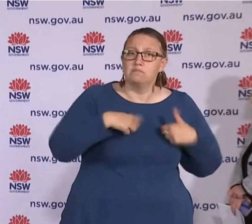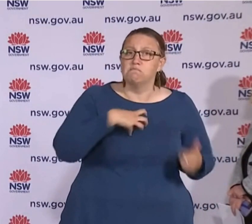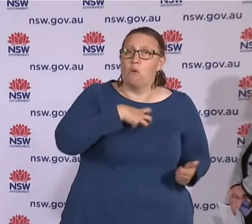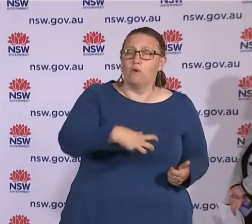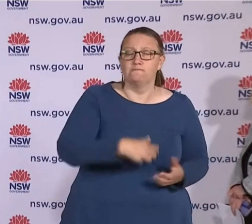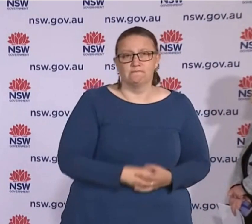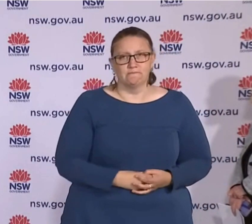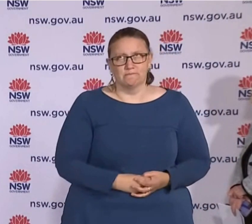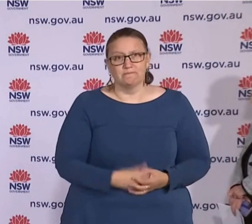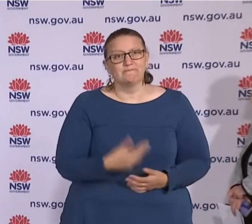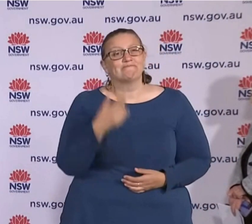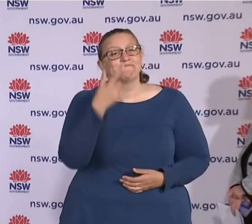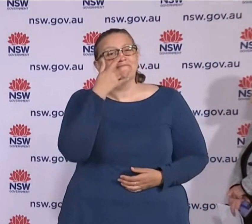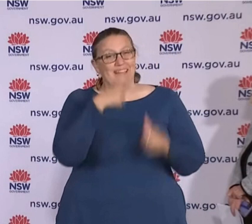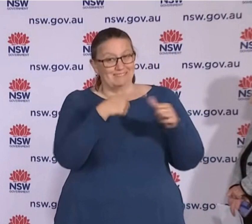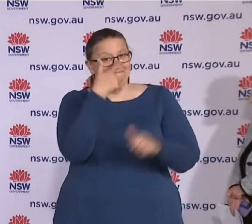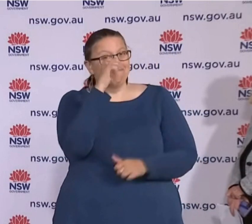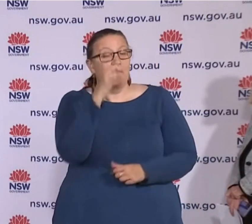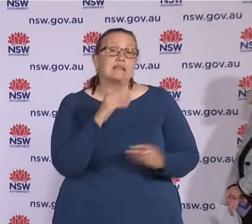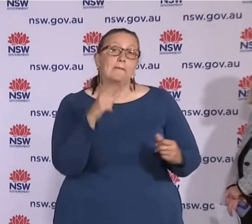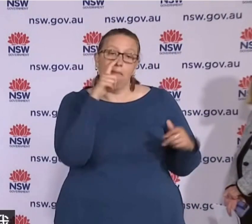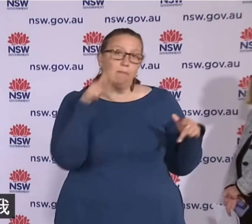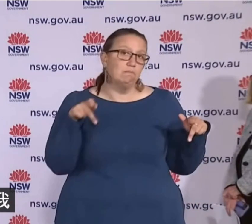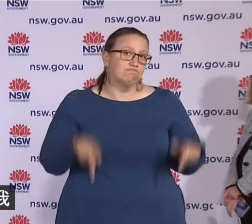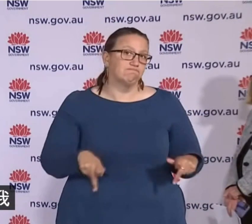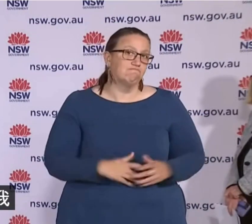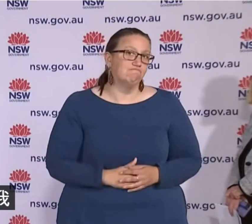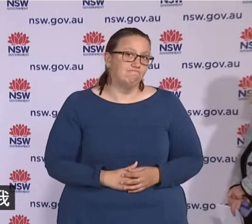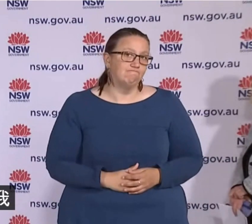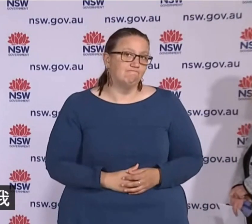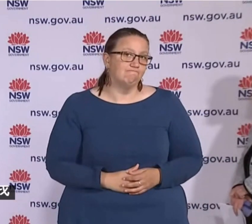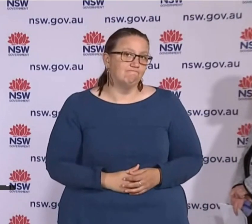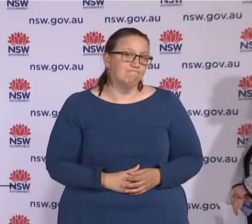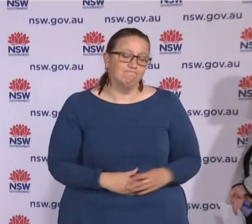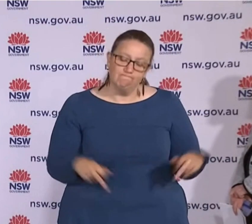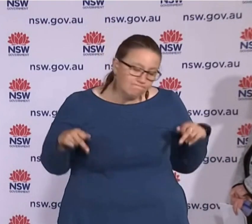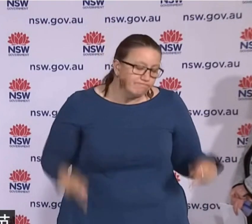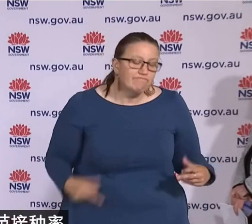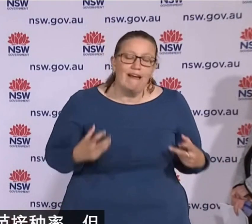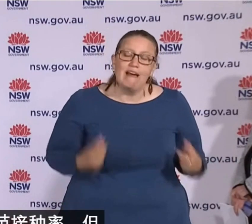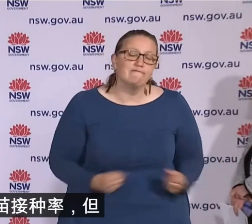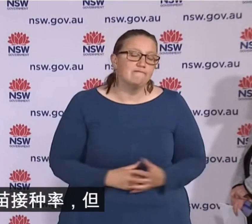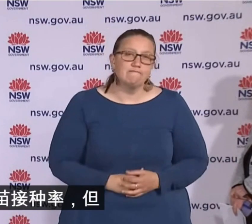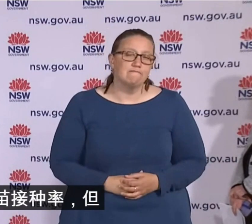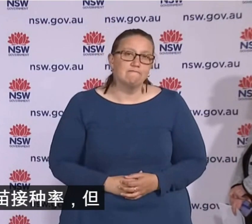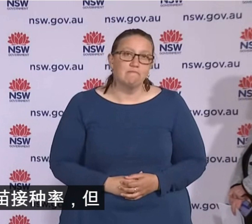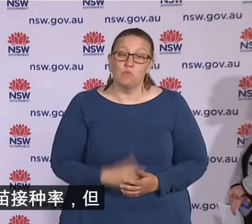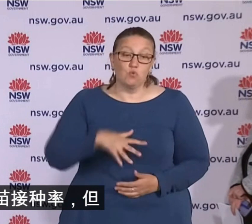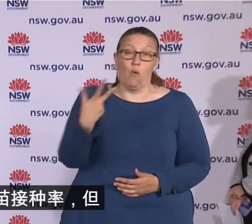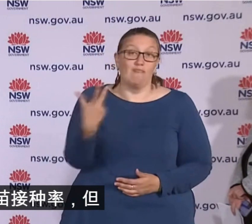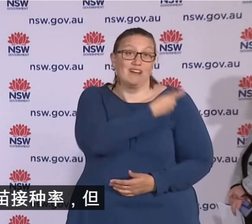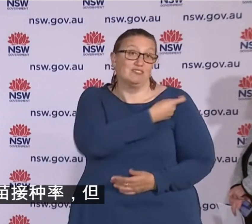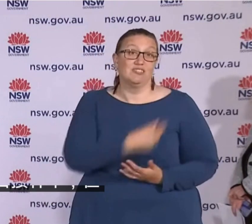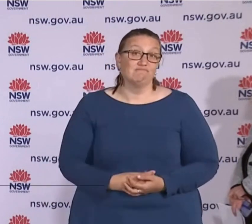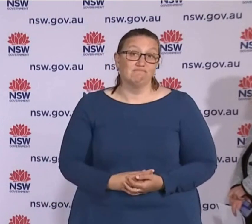there are unfortunately pockets of resistance, not many. We're lucky. I'm predicting we'll get very high rates of vaccination across the state, but what we're doing now is